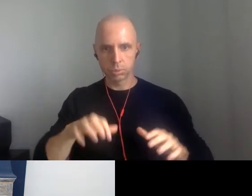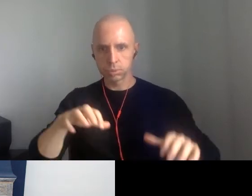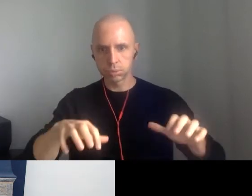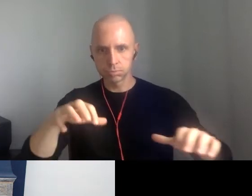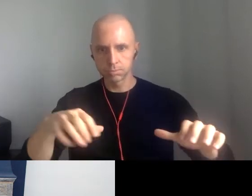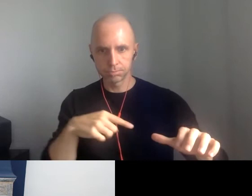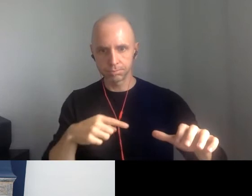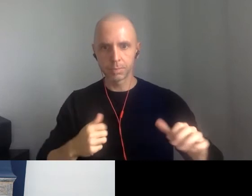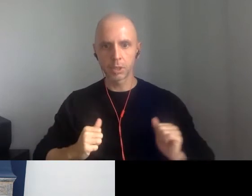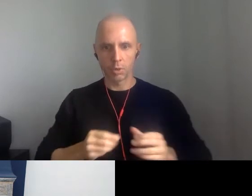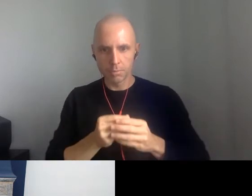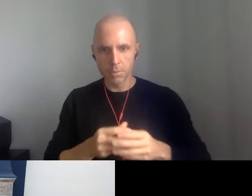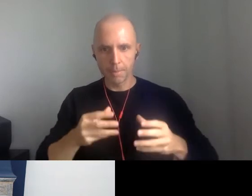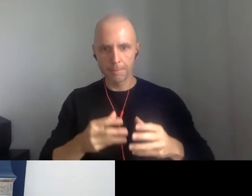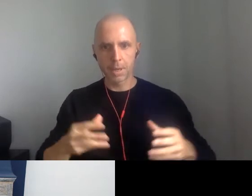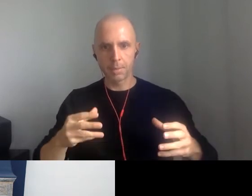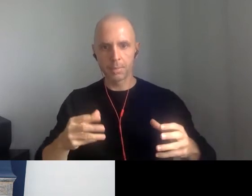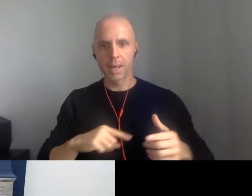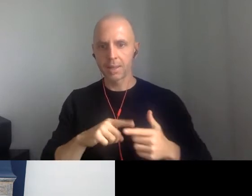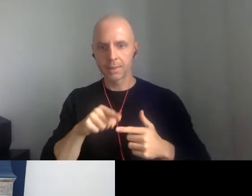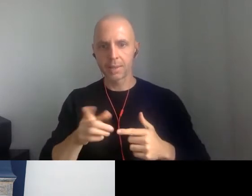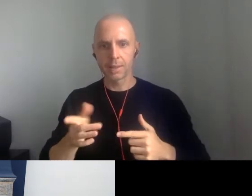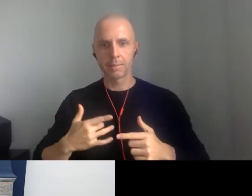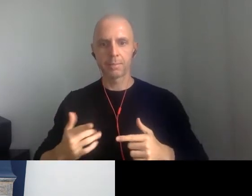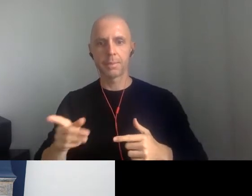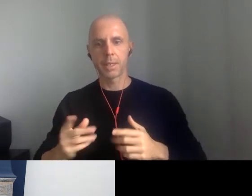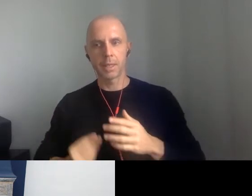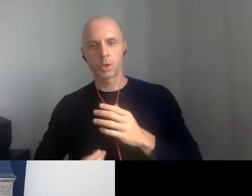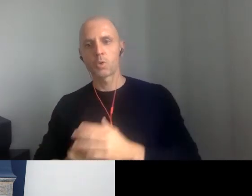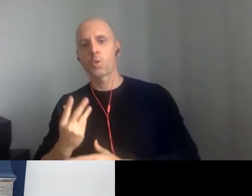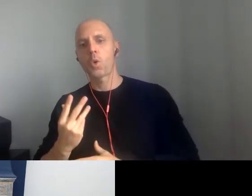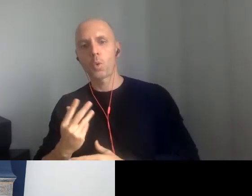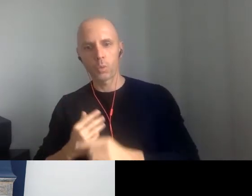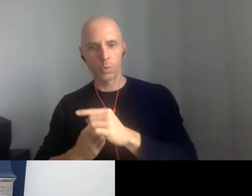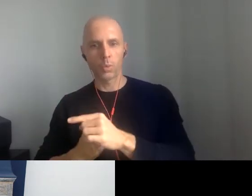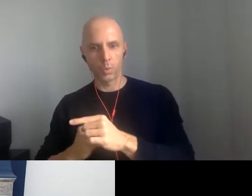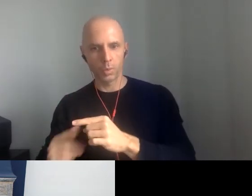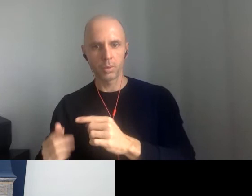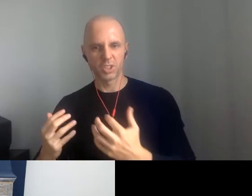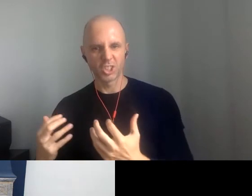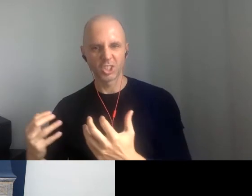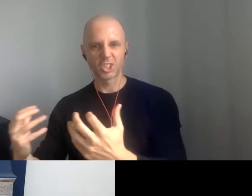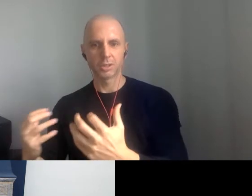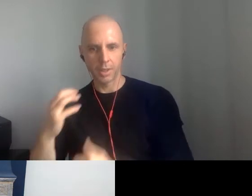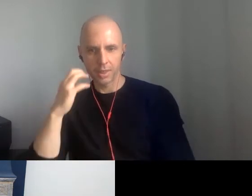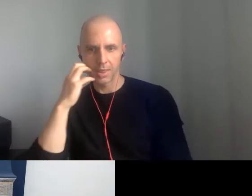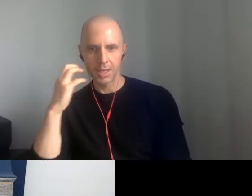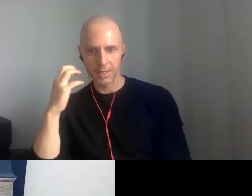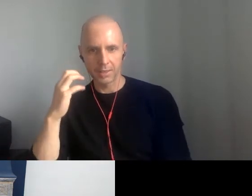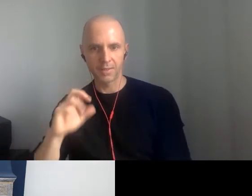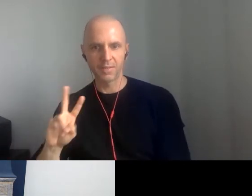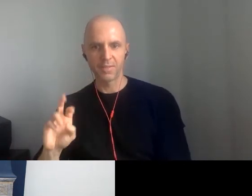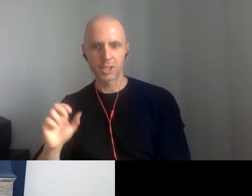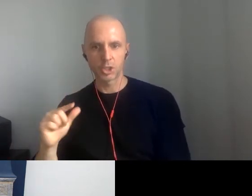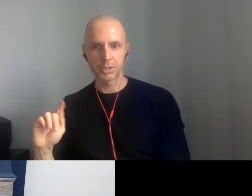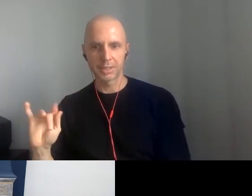woodland, disturbing thick vegetation and provide the opportunity to increase woodland flora. Along with